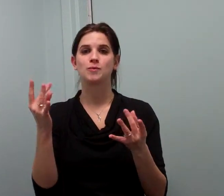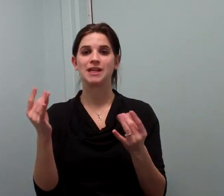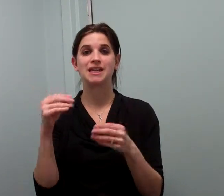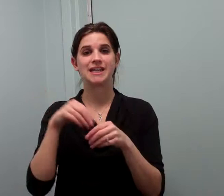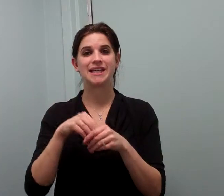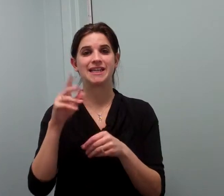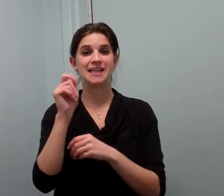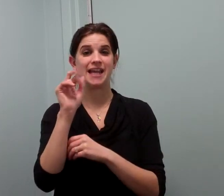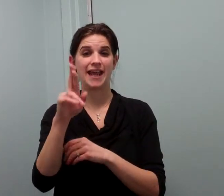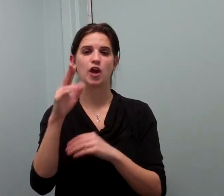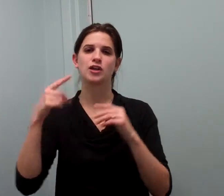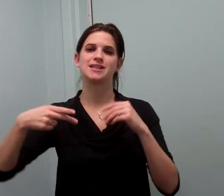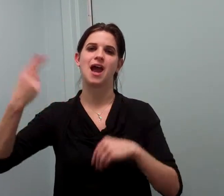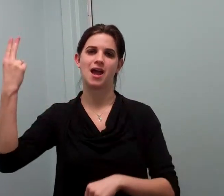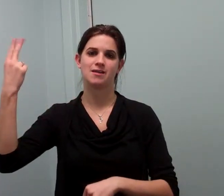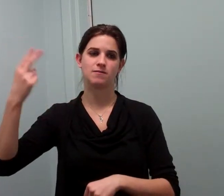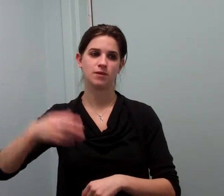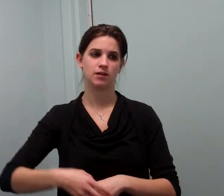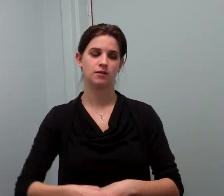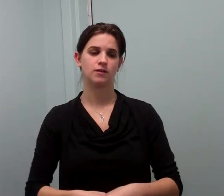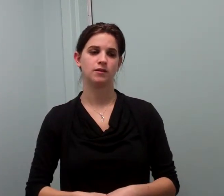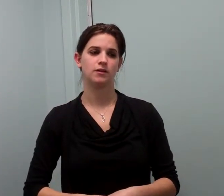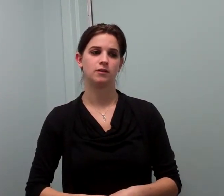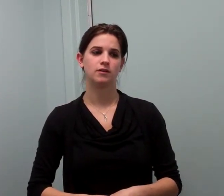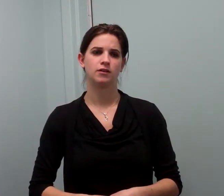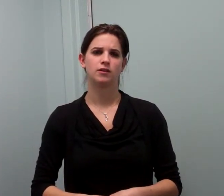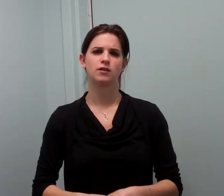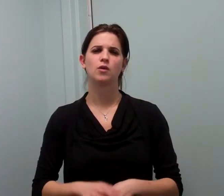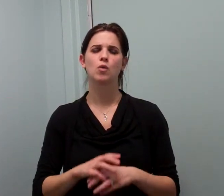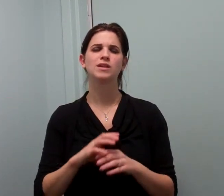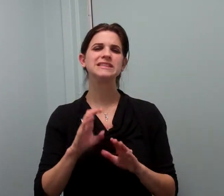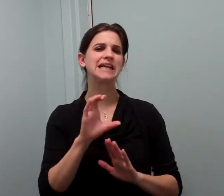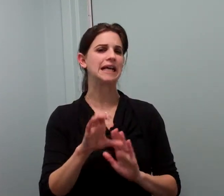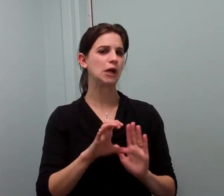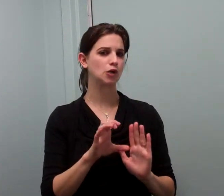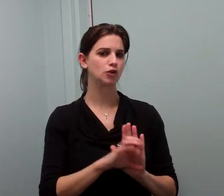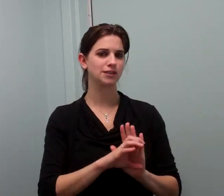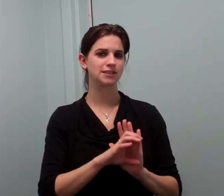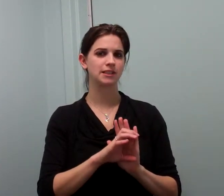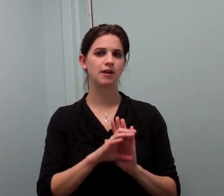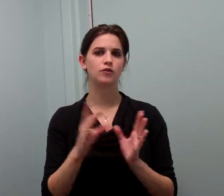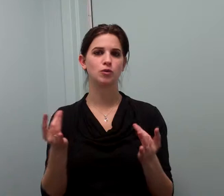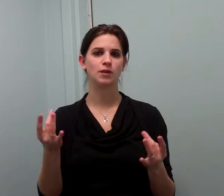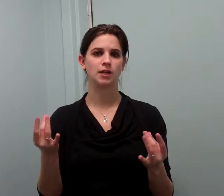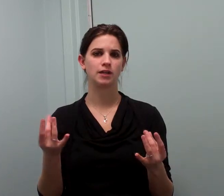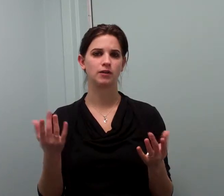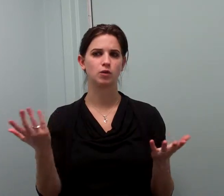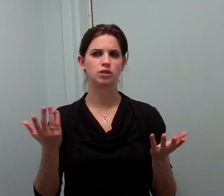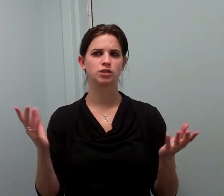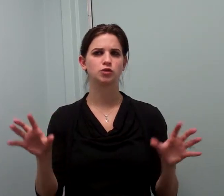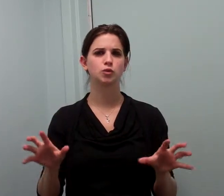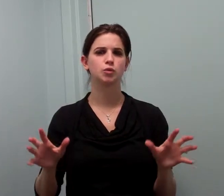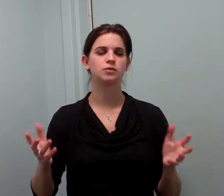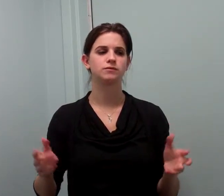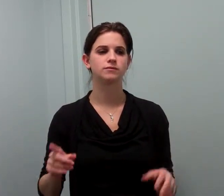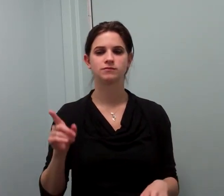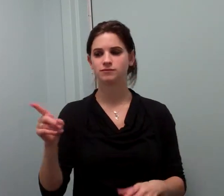What's one characteristic about humidity? What's humidity usually do? Flattens your hair.